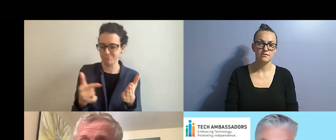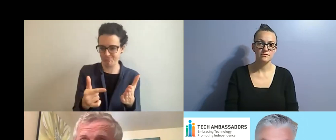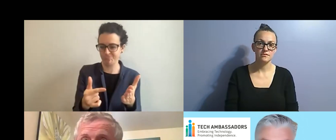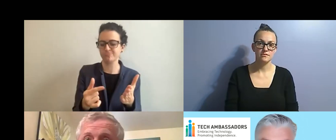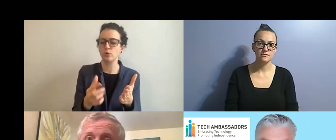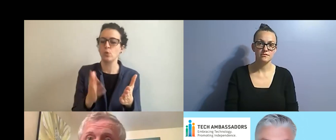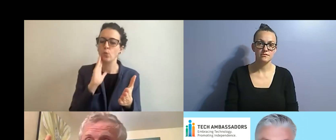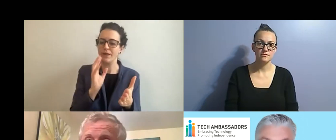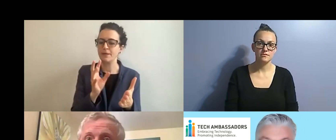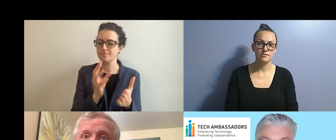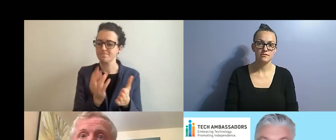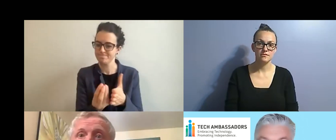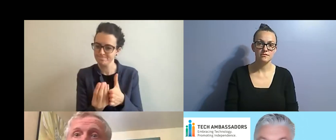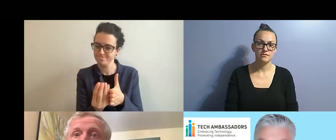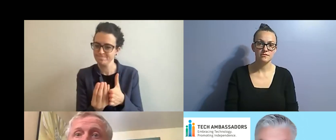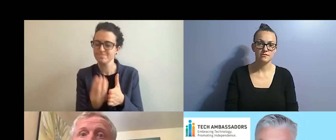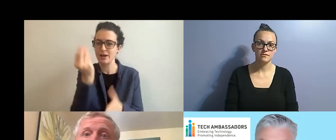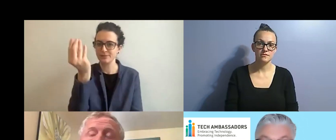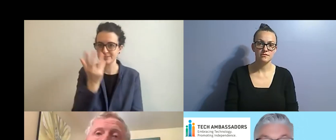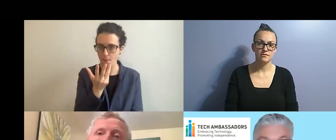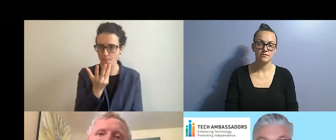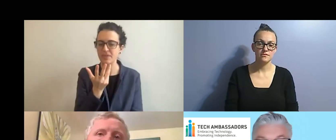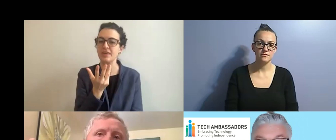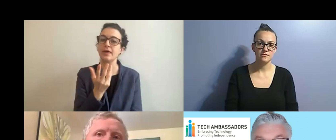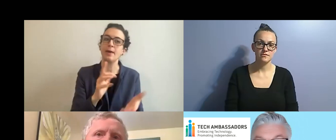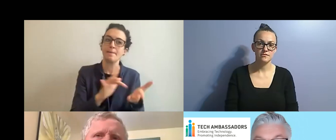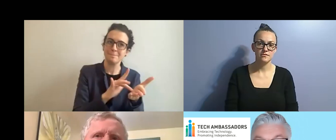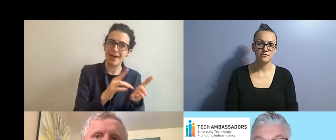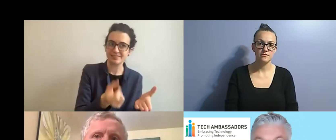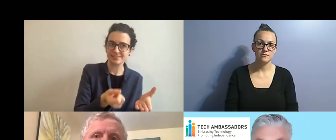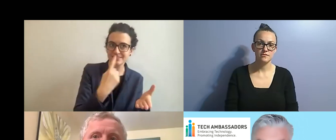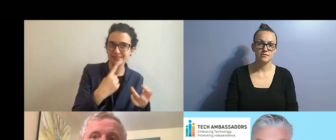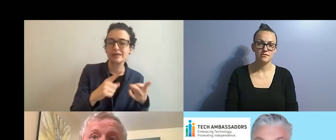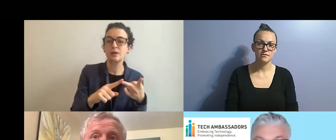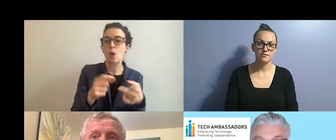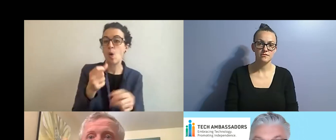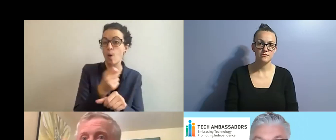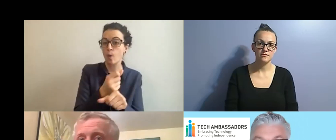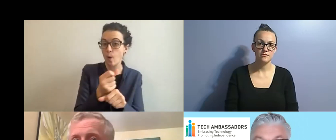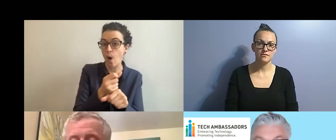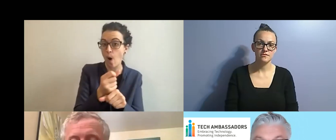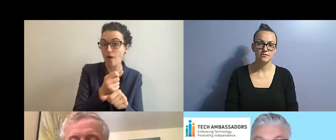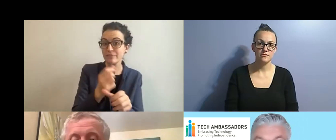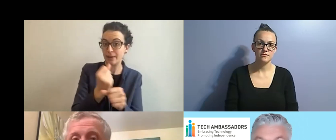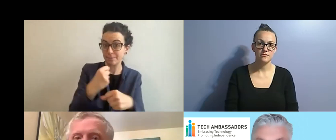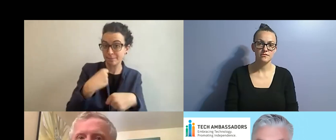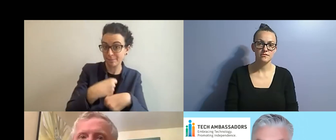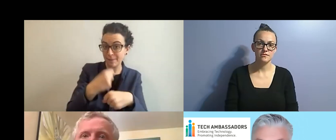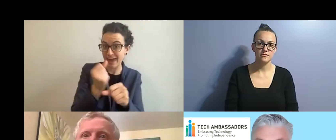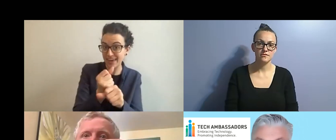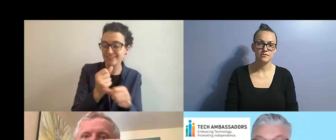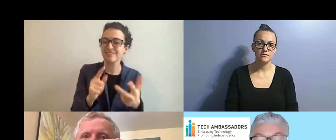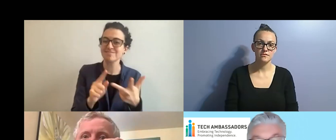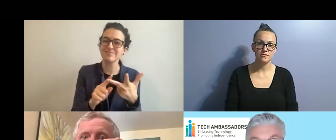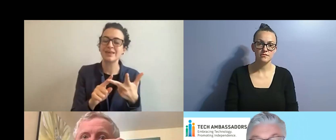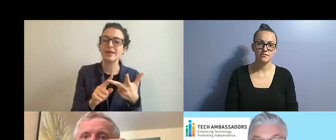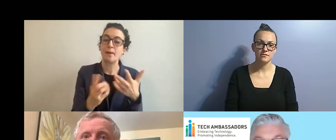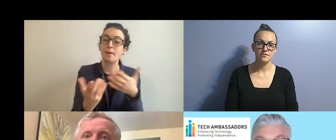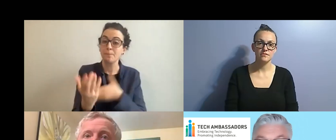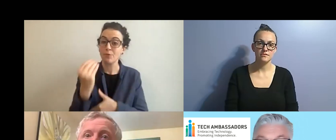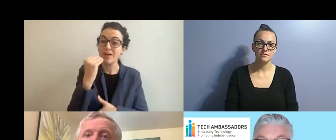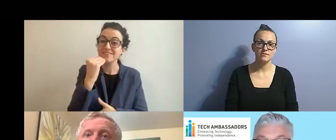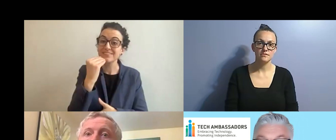my coffee. So that's number 2. Eat my breakfast, be number 3. So you can make up your little